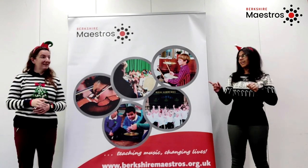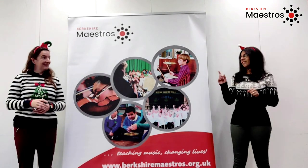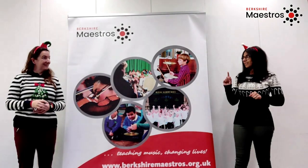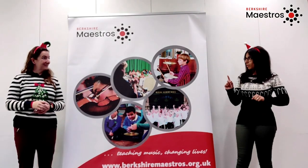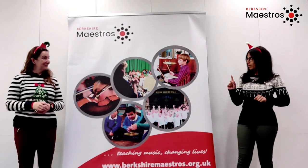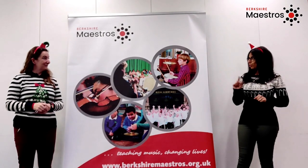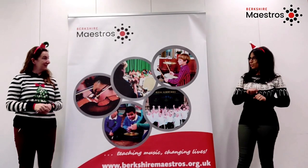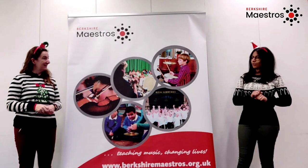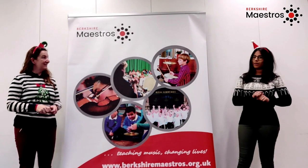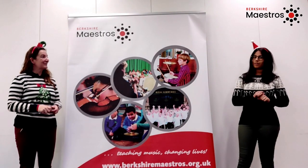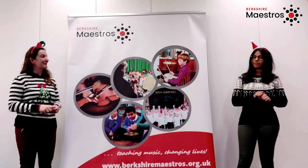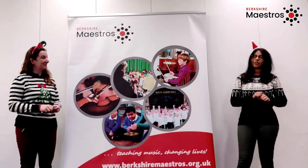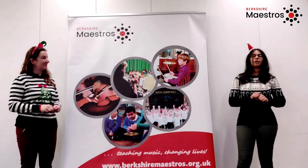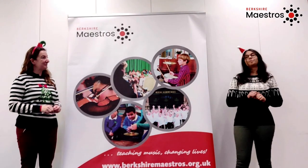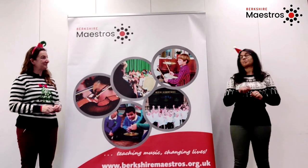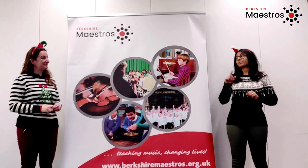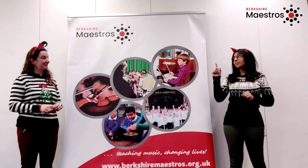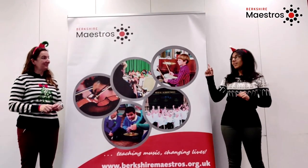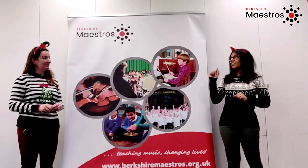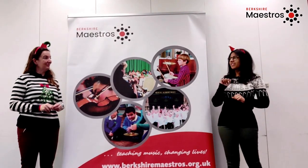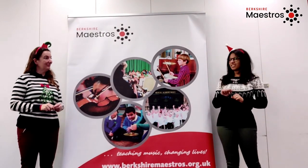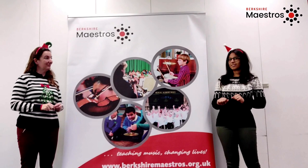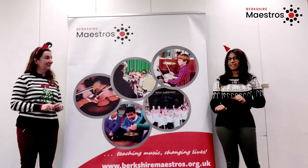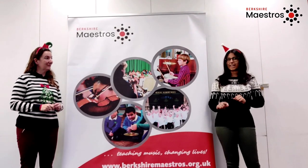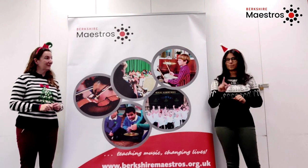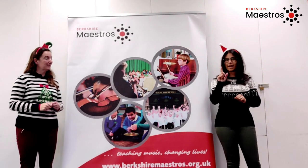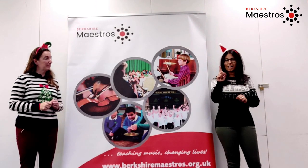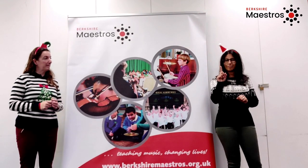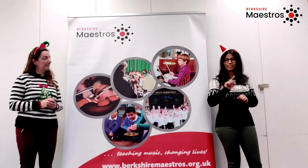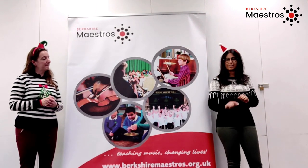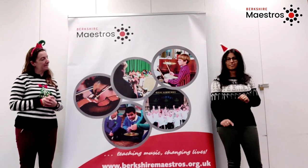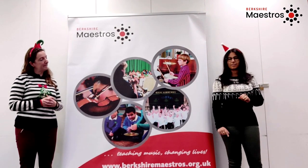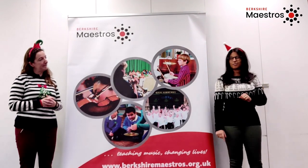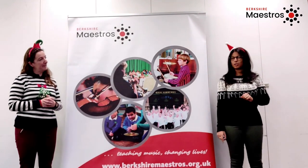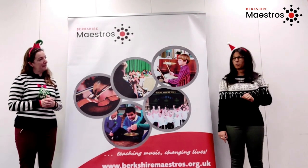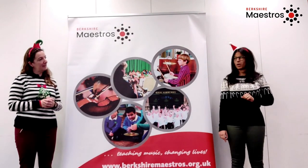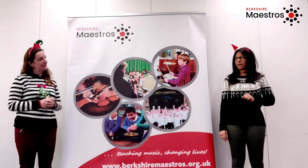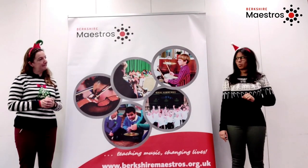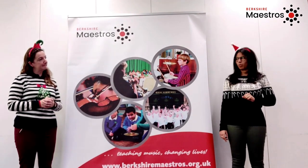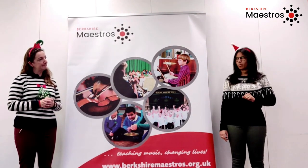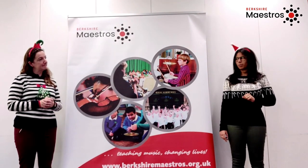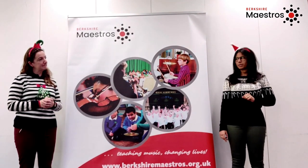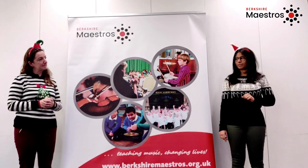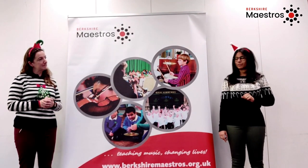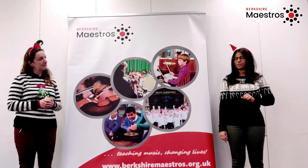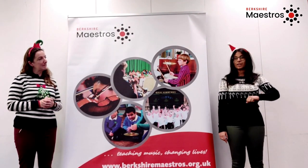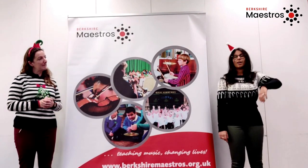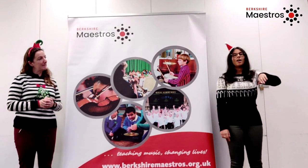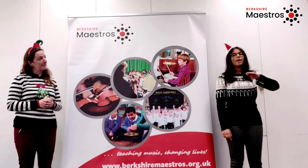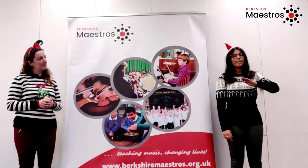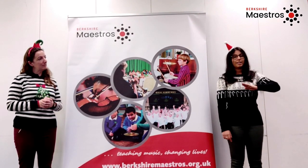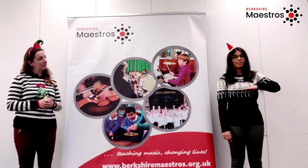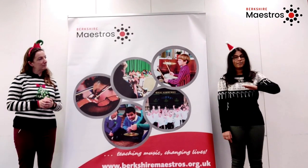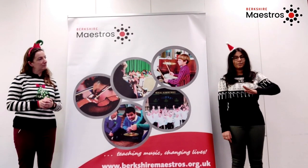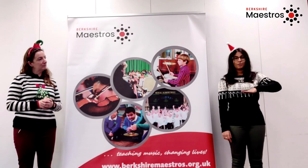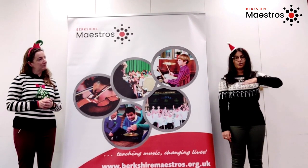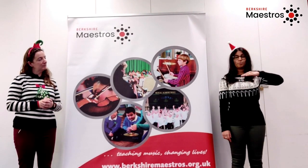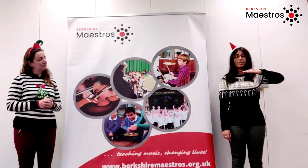And that's what we got to last time. This is the next bit. Have a listen. See if you can work out what might be different. In the